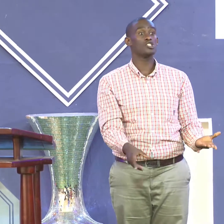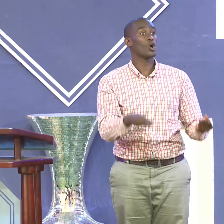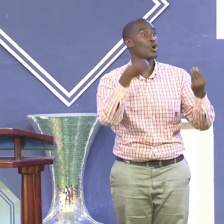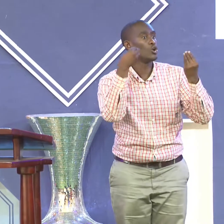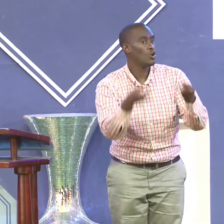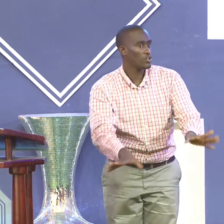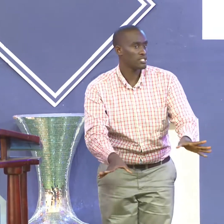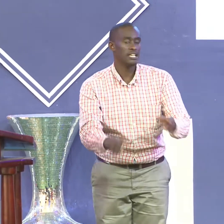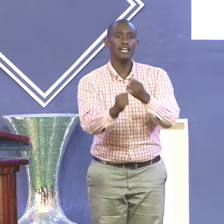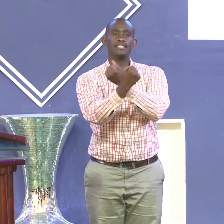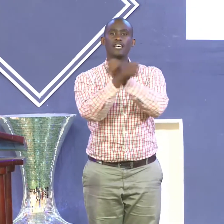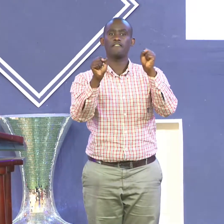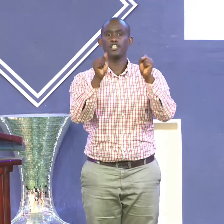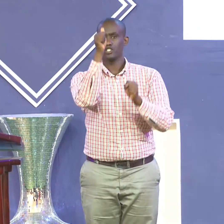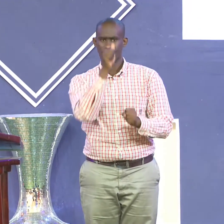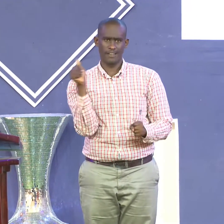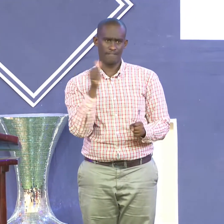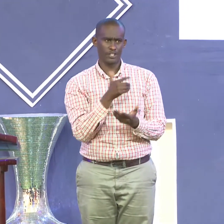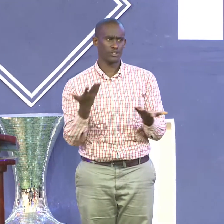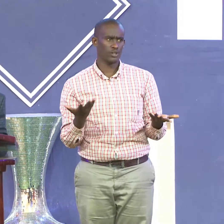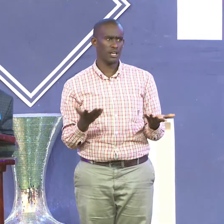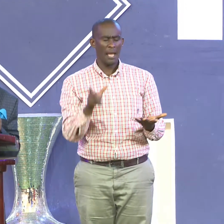And then he cast away the mystery of